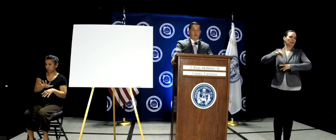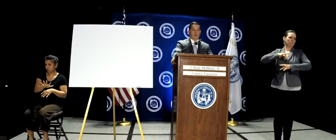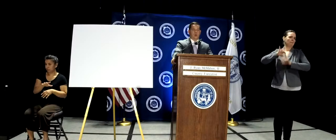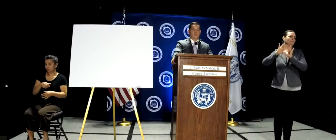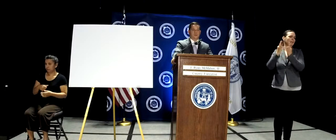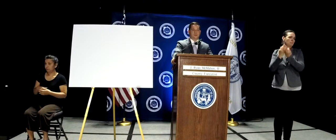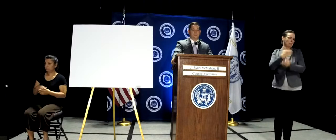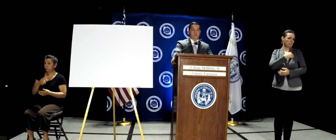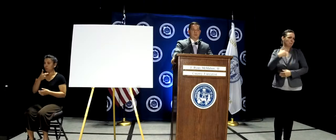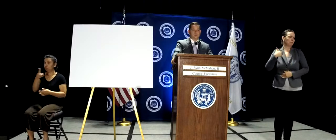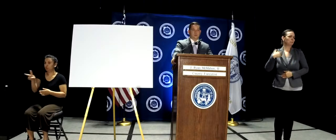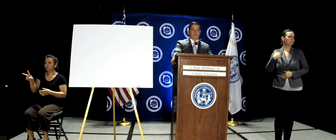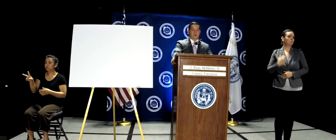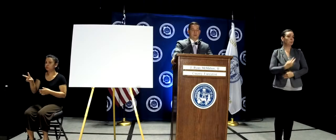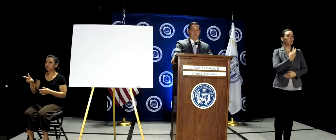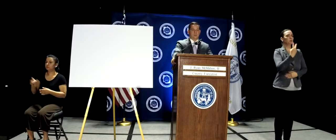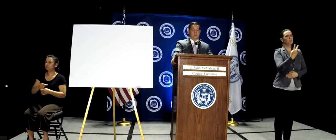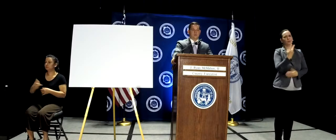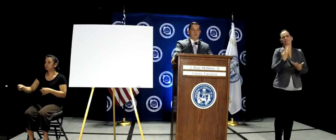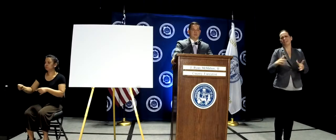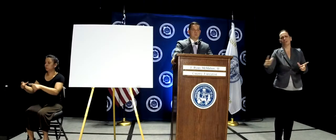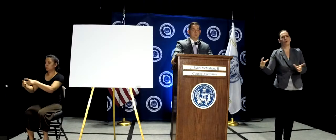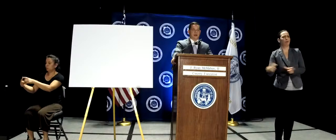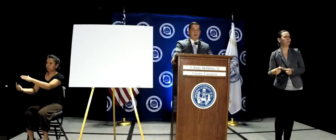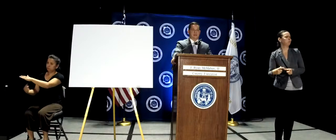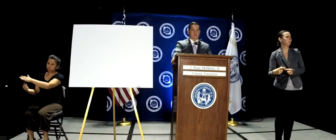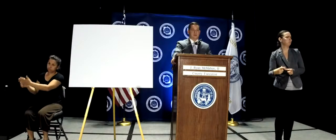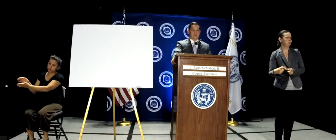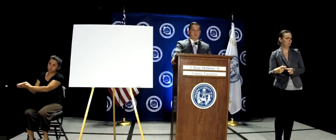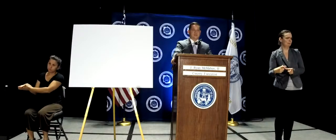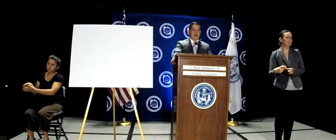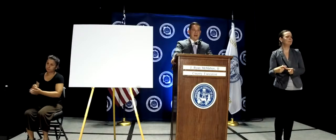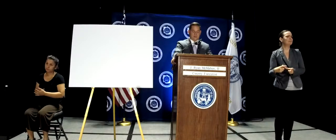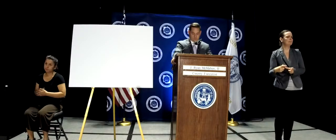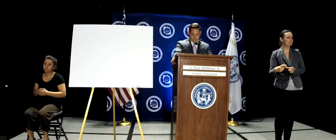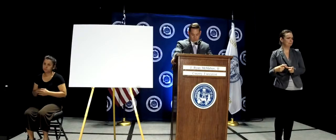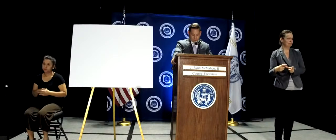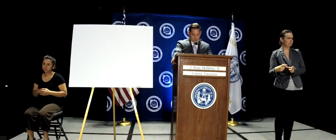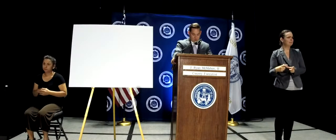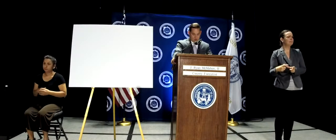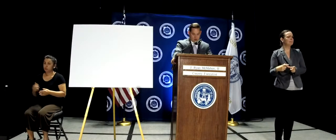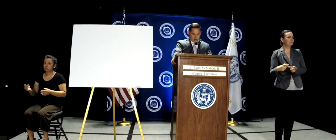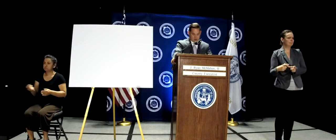were already in a quarantine. So when you look at the number of cases we had to contact trace, that's 9.